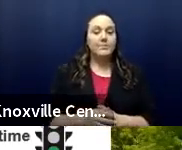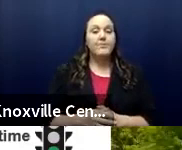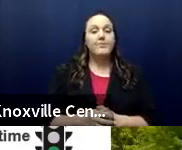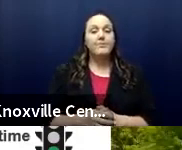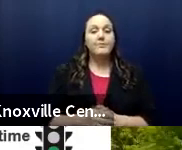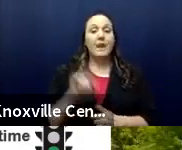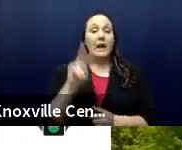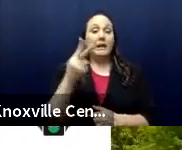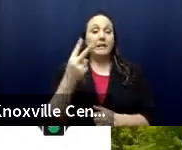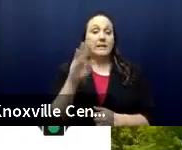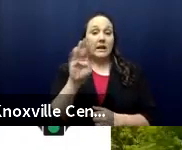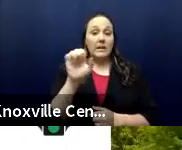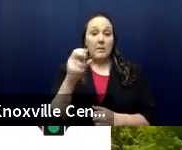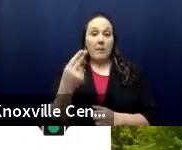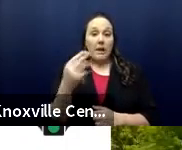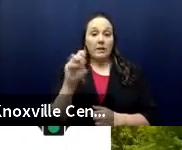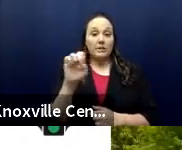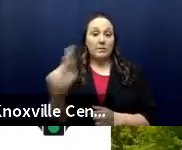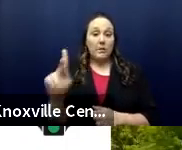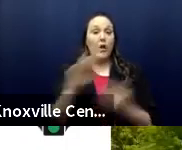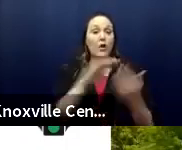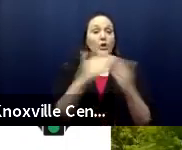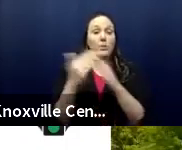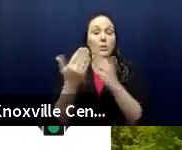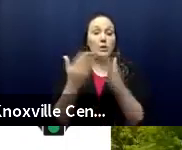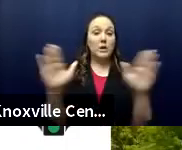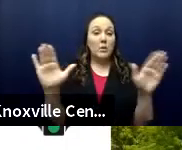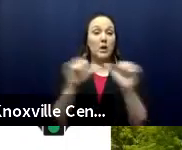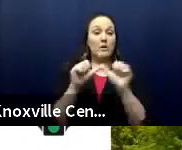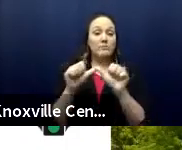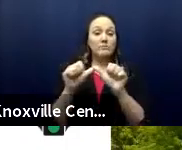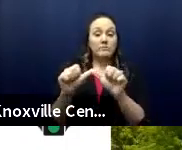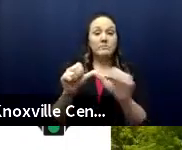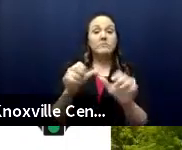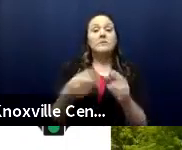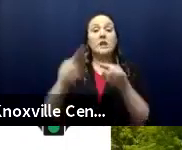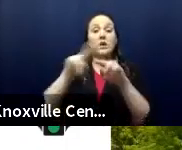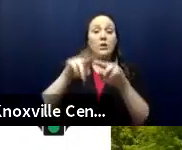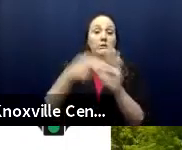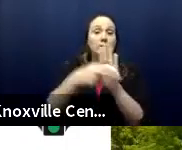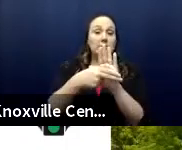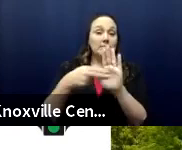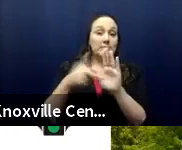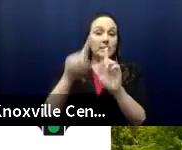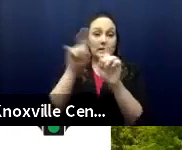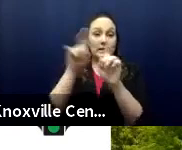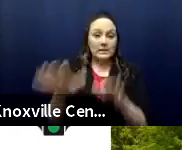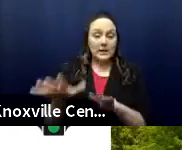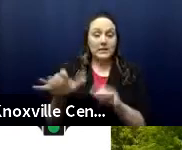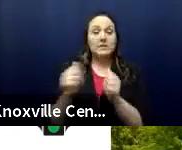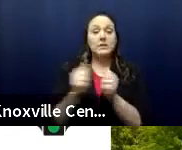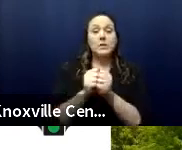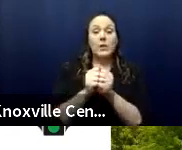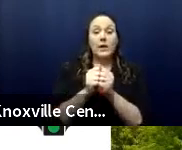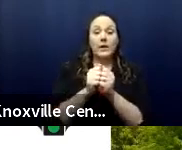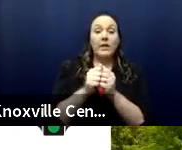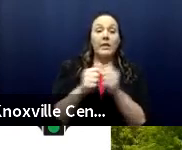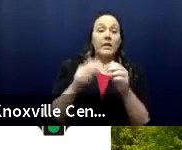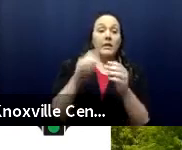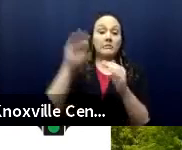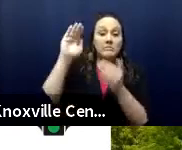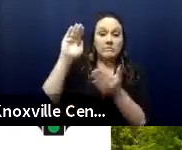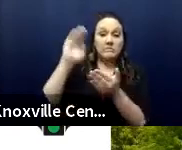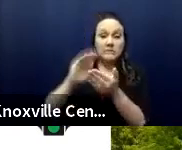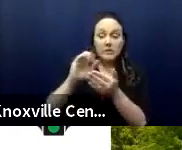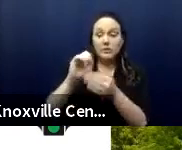Our second benchmark, community-wide sustained and increased diagnostic testing with consistent or decreased test result reporting